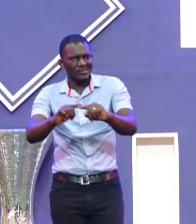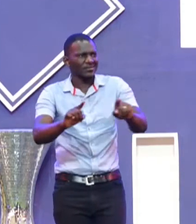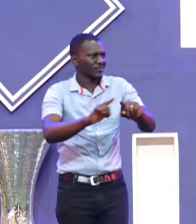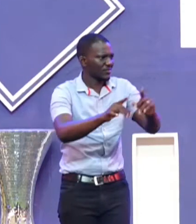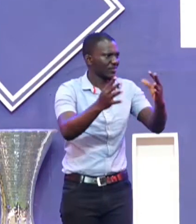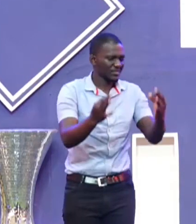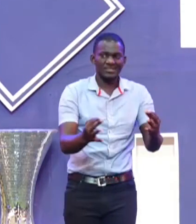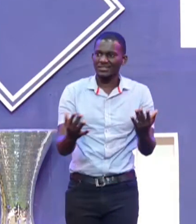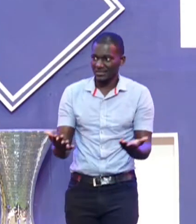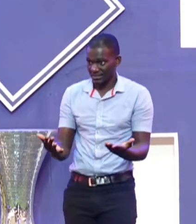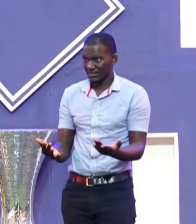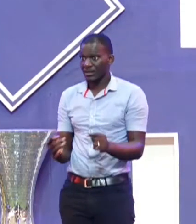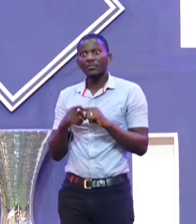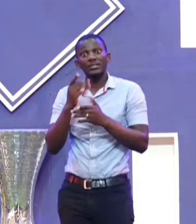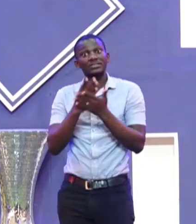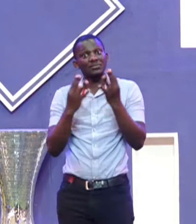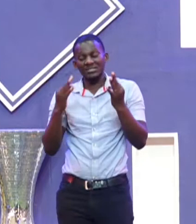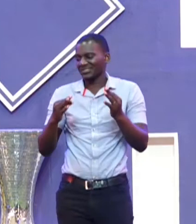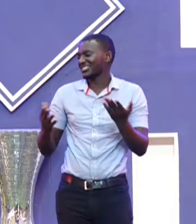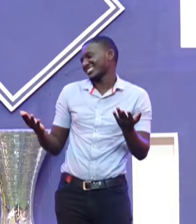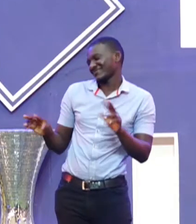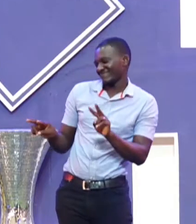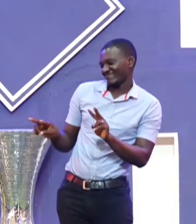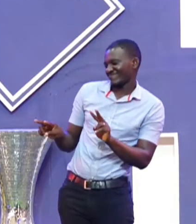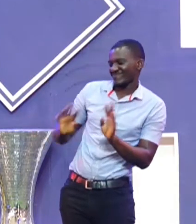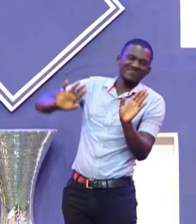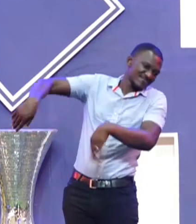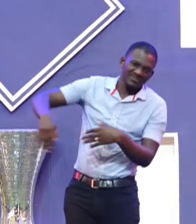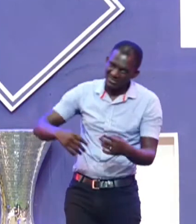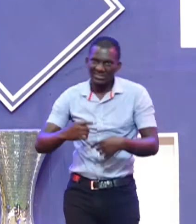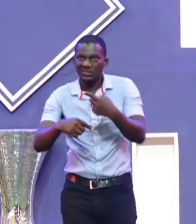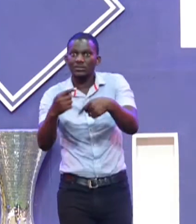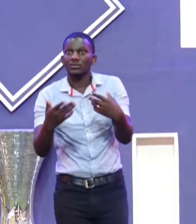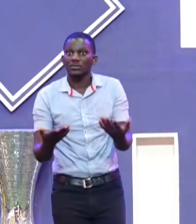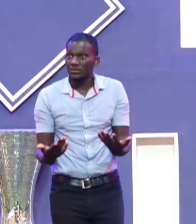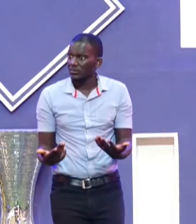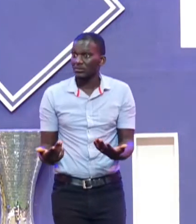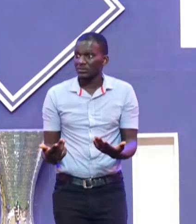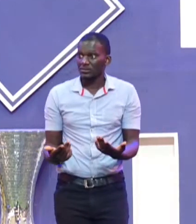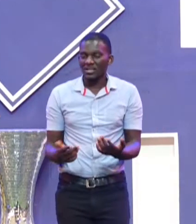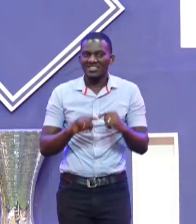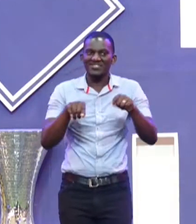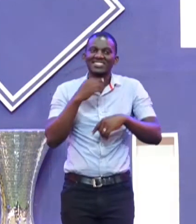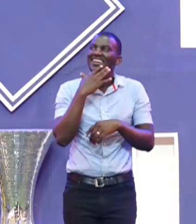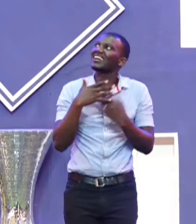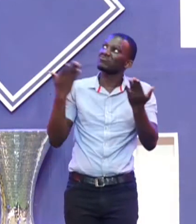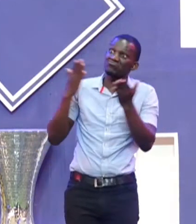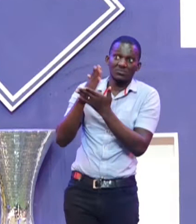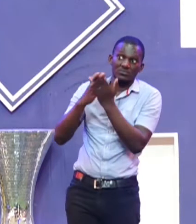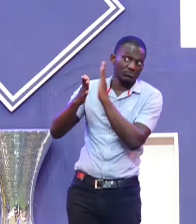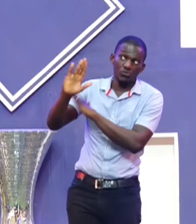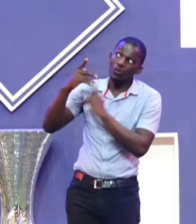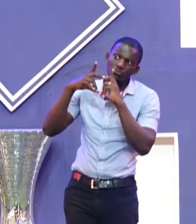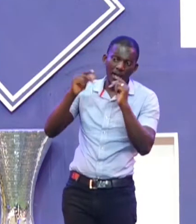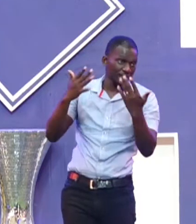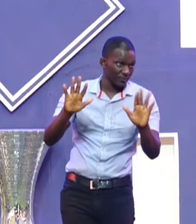pointed amongst many things. Naye bimu tubirekawo. But sometimes we leave some of those things here. Etugamba naye yayogedde. And we said,